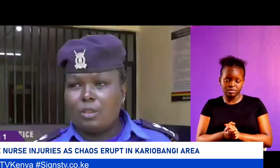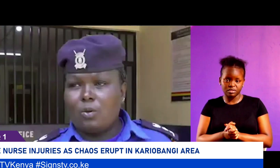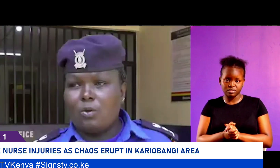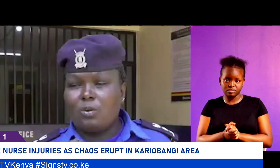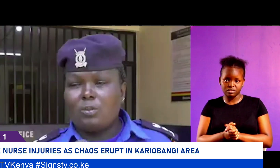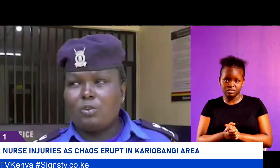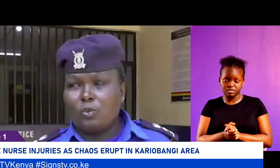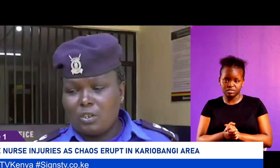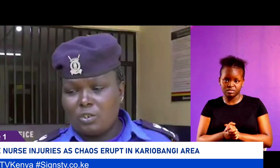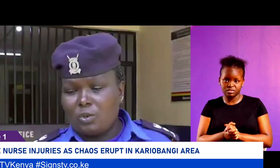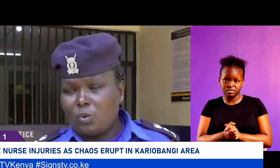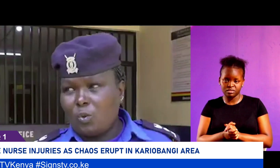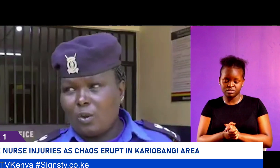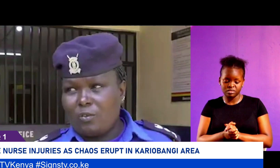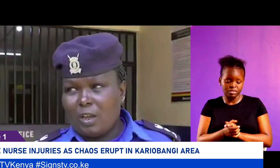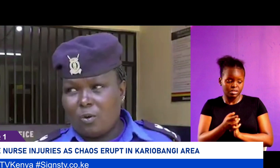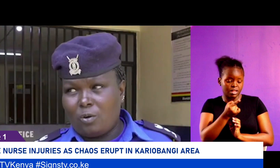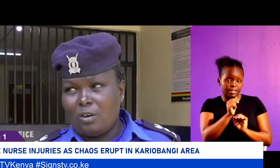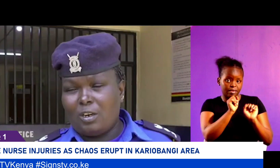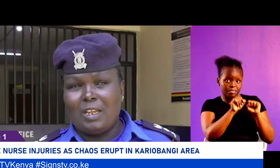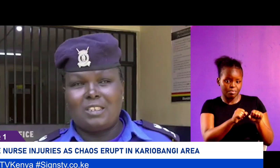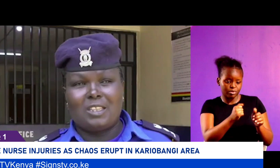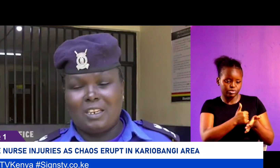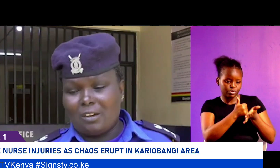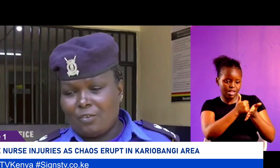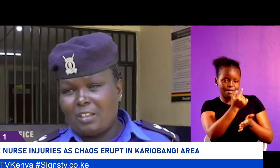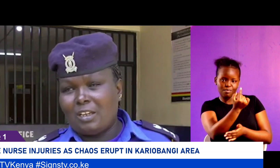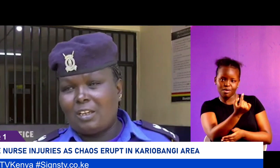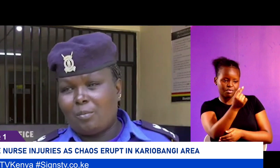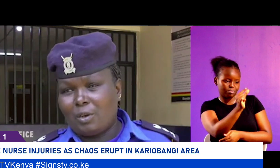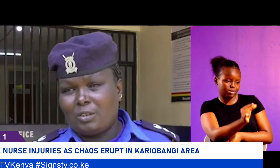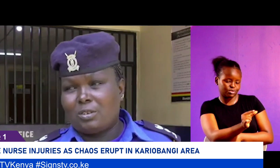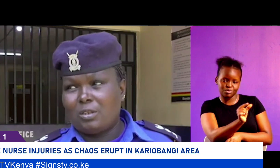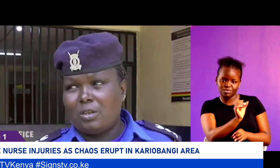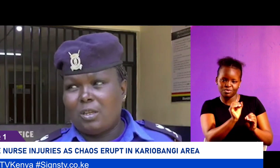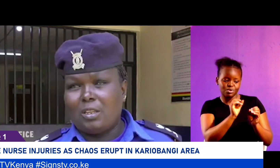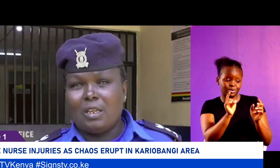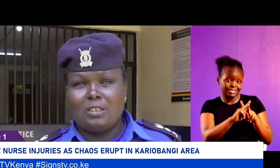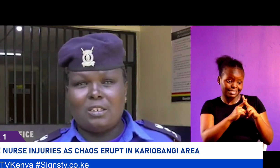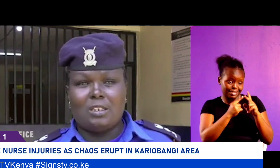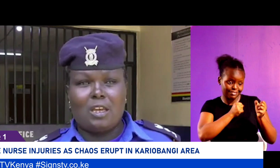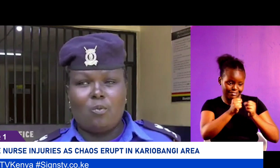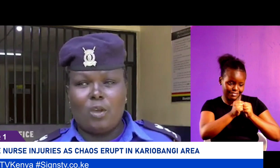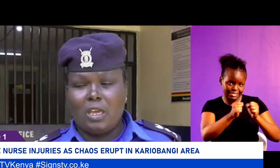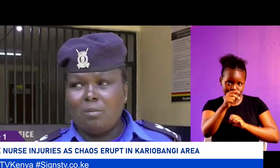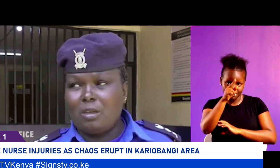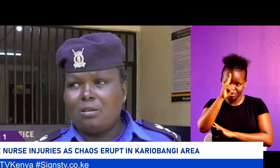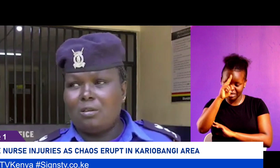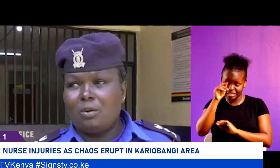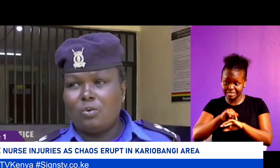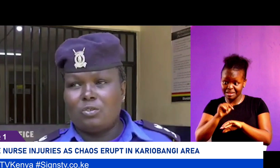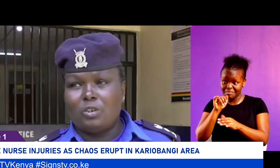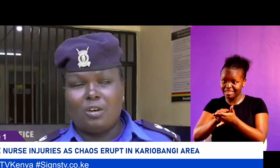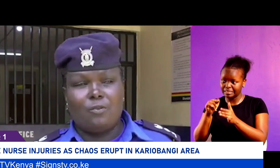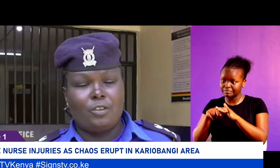They were not able to rescue one of their own. They started fighting the police. That is the time we came in, we sought